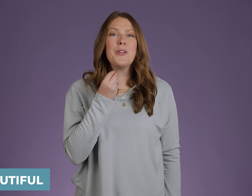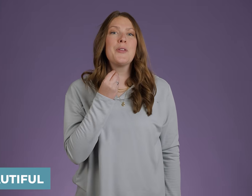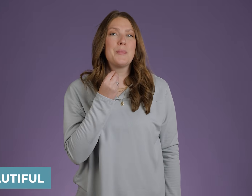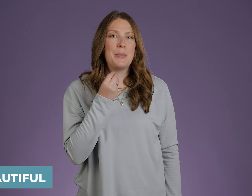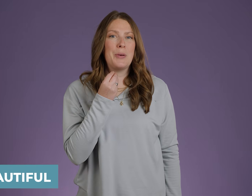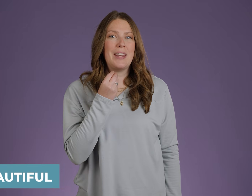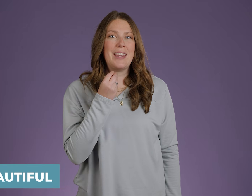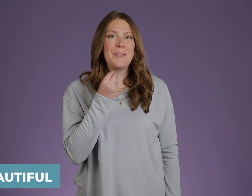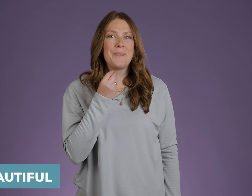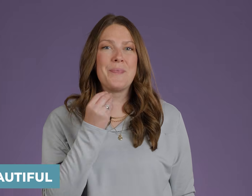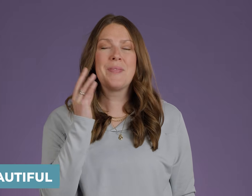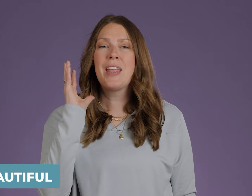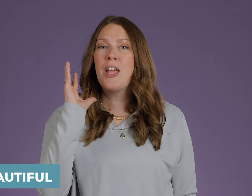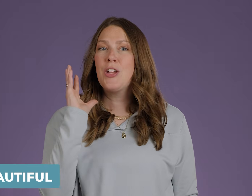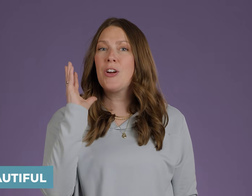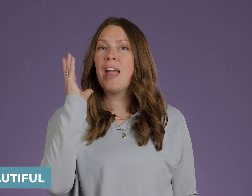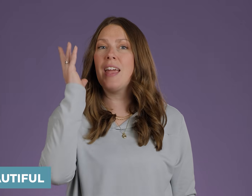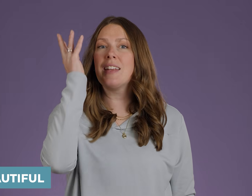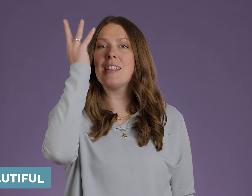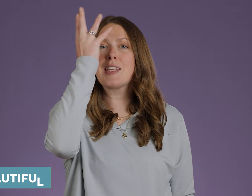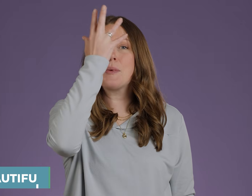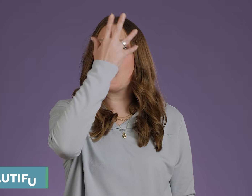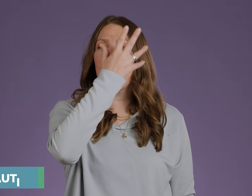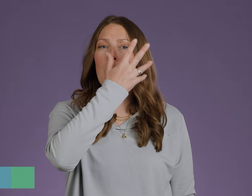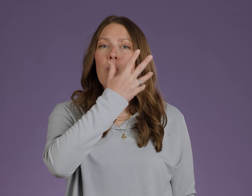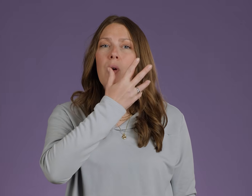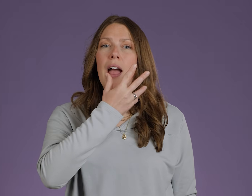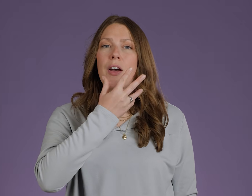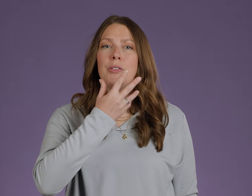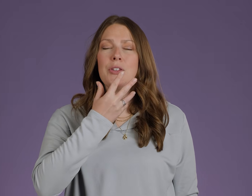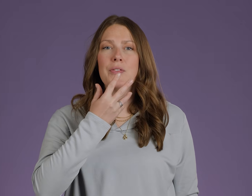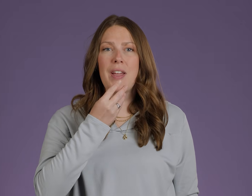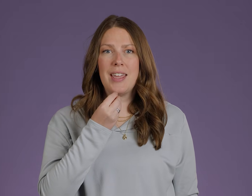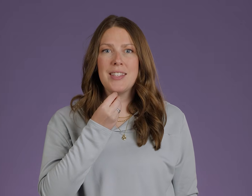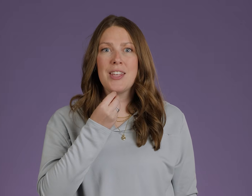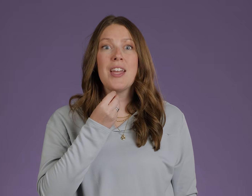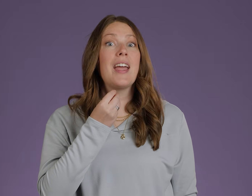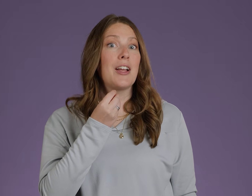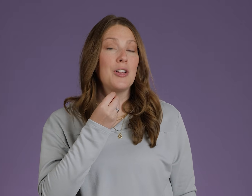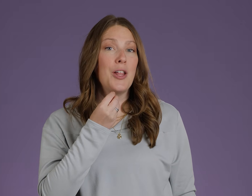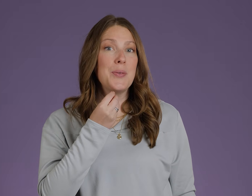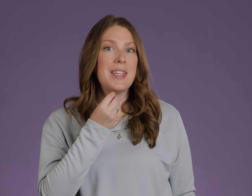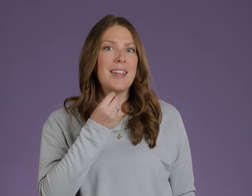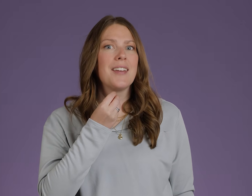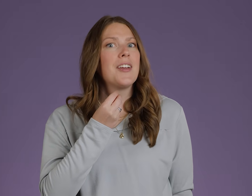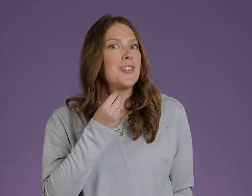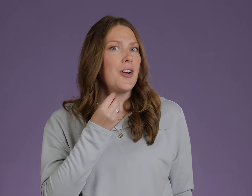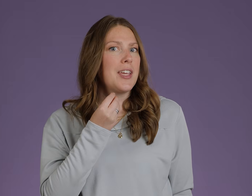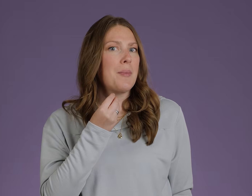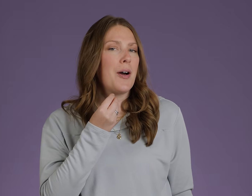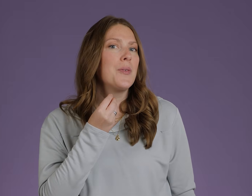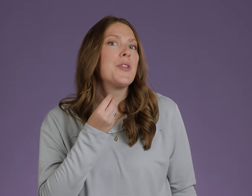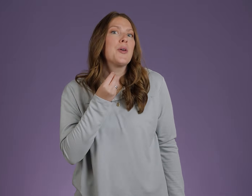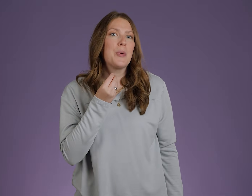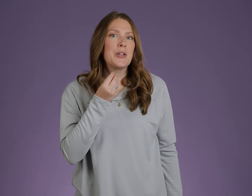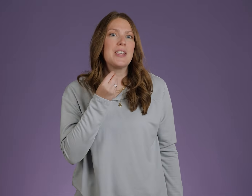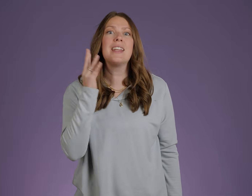Beautiful, pretty. Your hand is coming around your face and closing, talking about the person